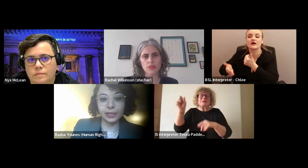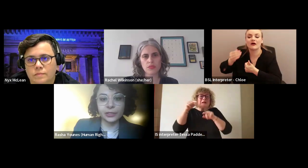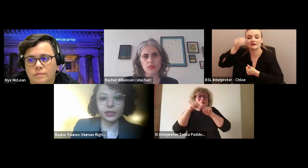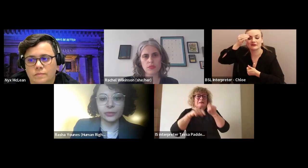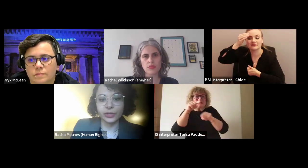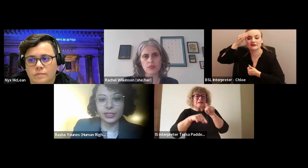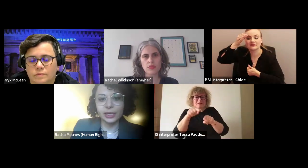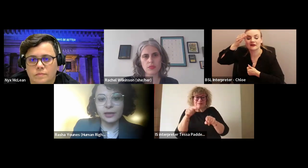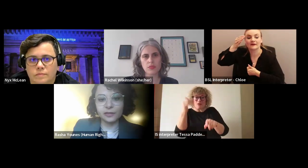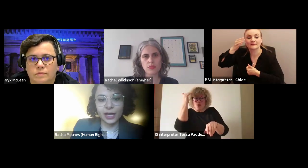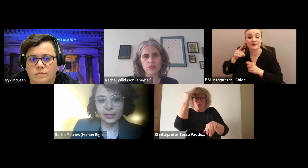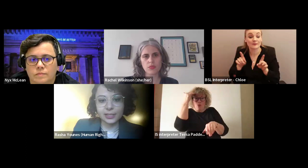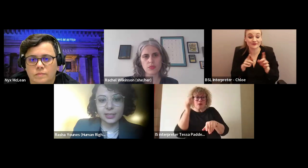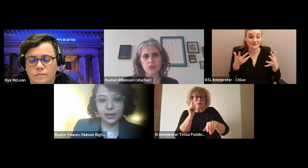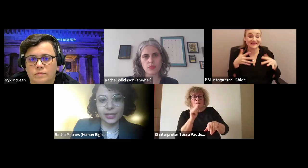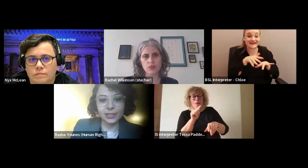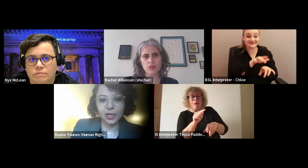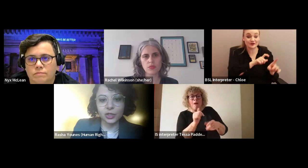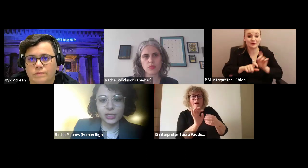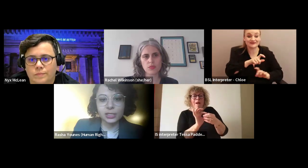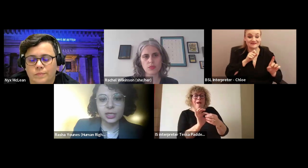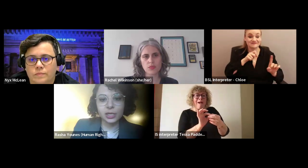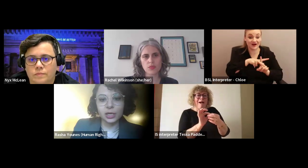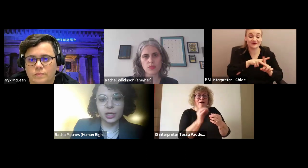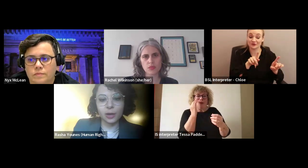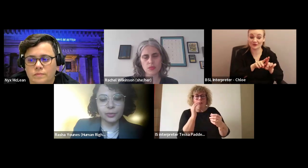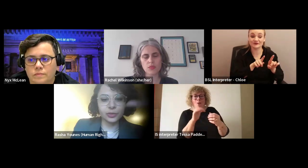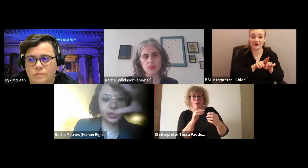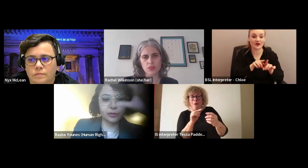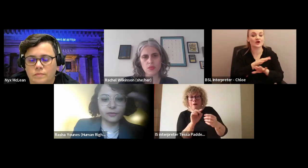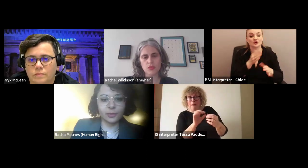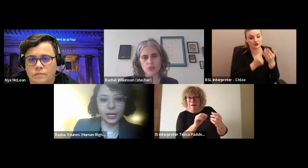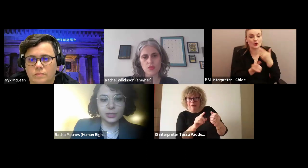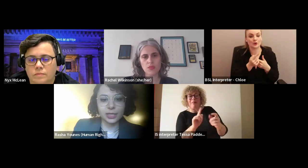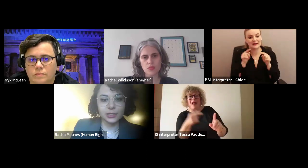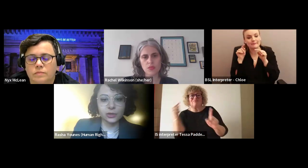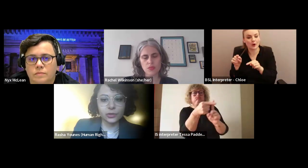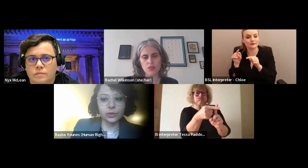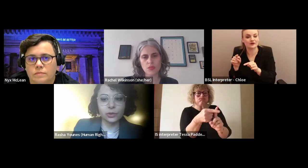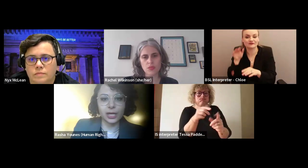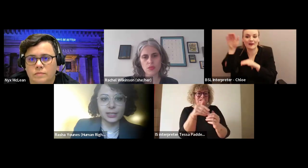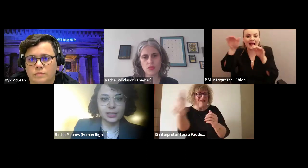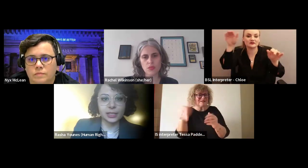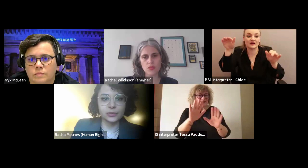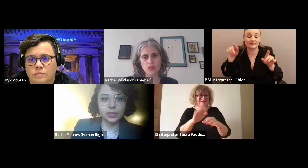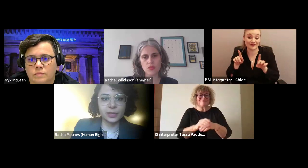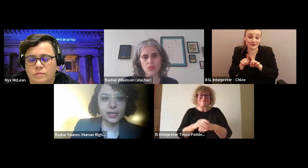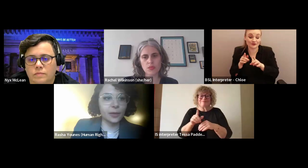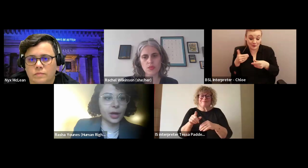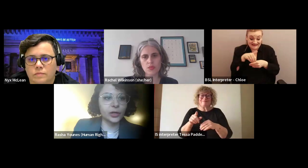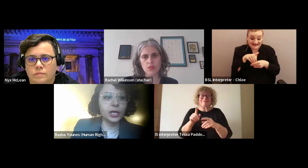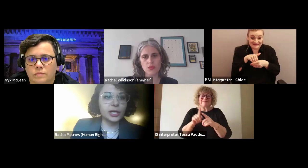happen in inter-community violence. It's not just a perpetrator from the outside. It's also, as Nix